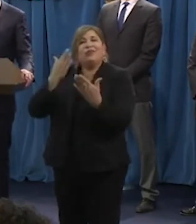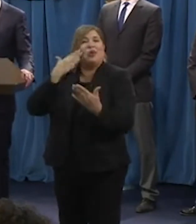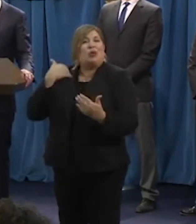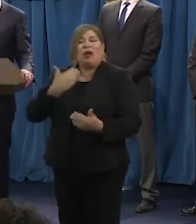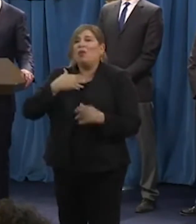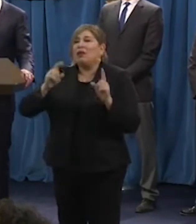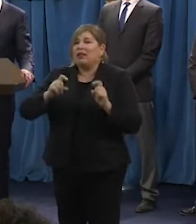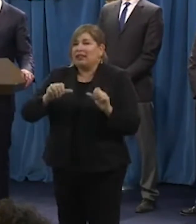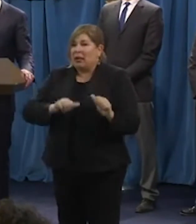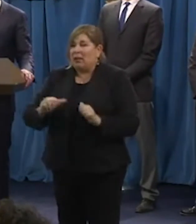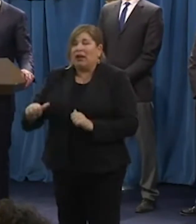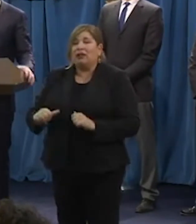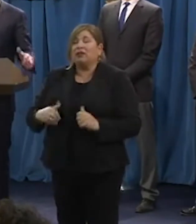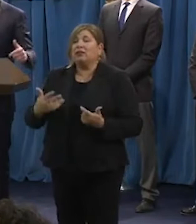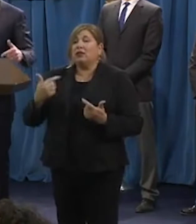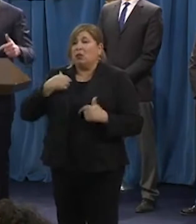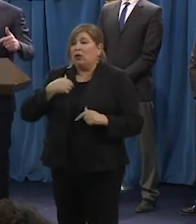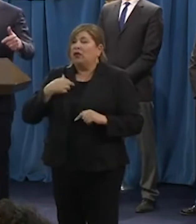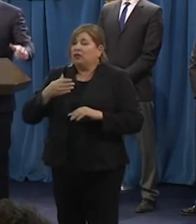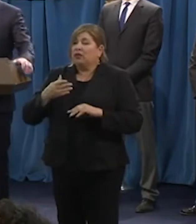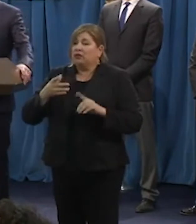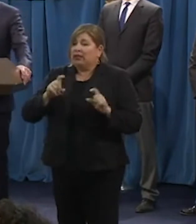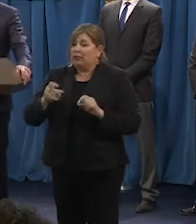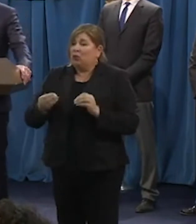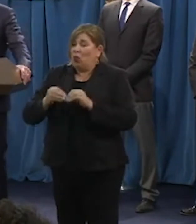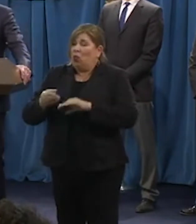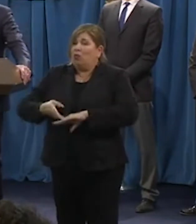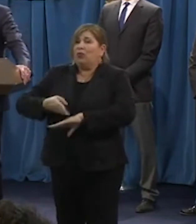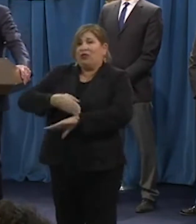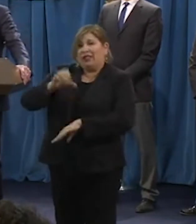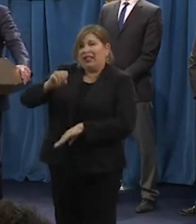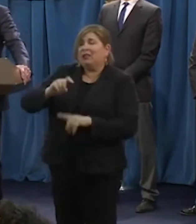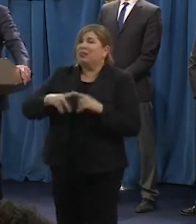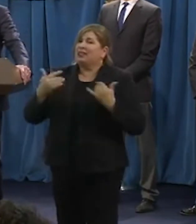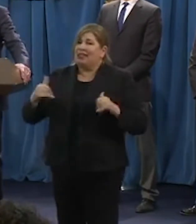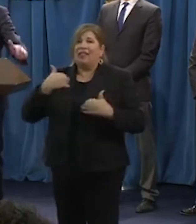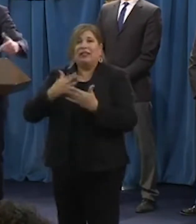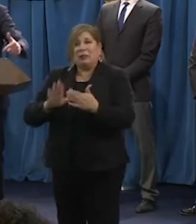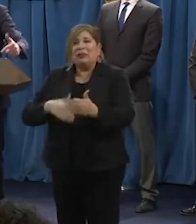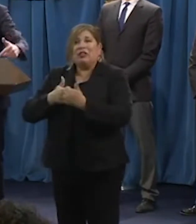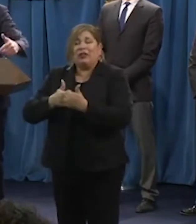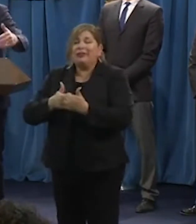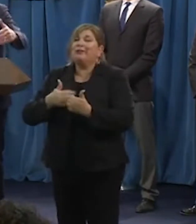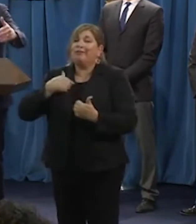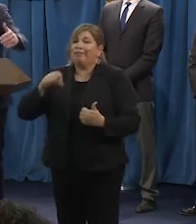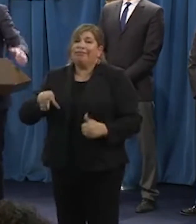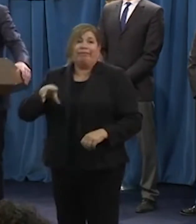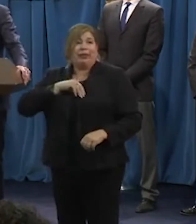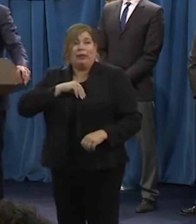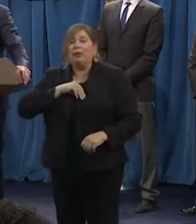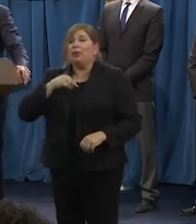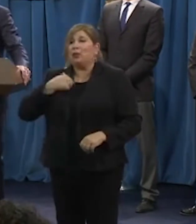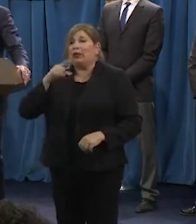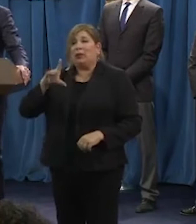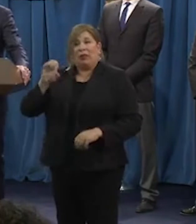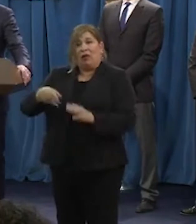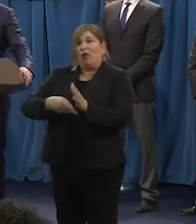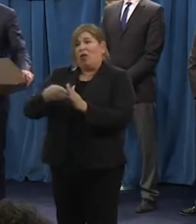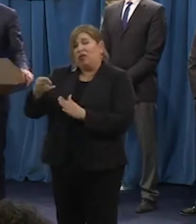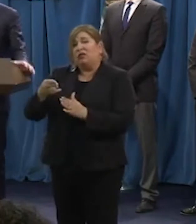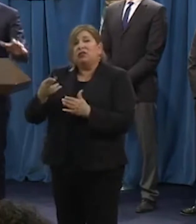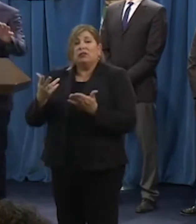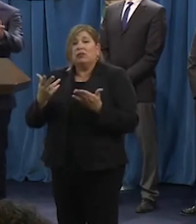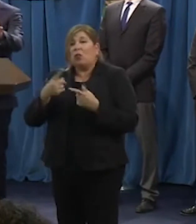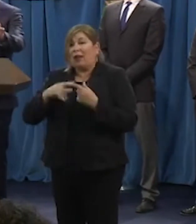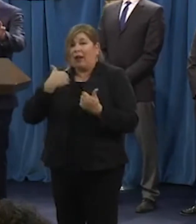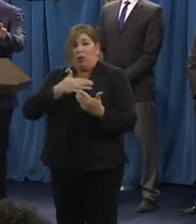capacity. They are improving, but there's still challenges, and we need to own up to that, and we need to be forthright and honest about